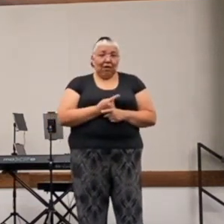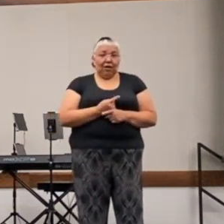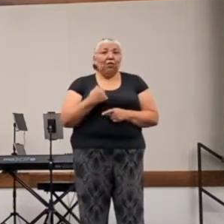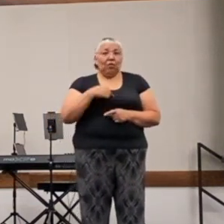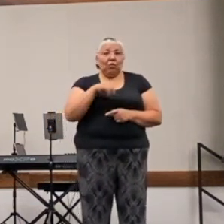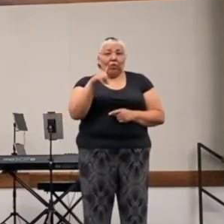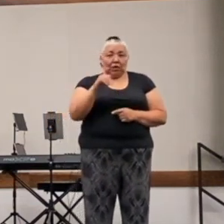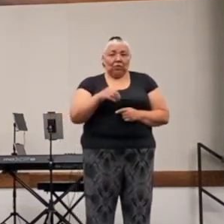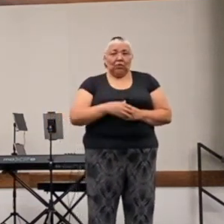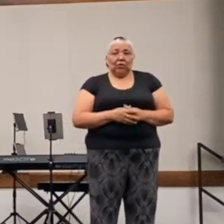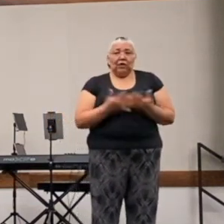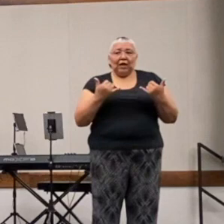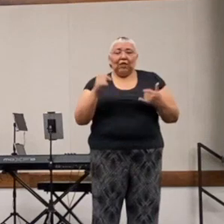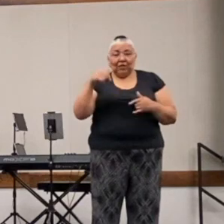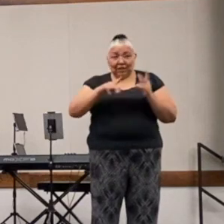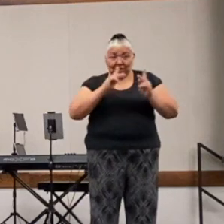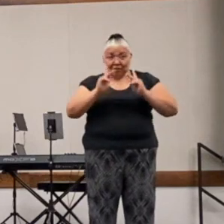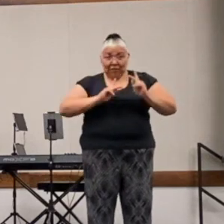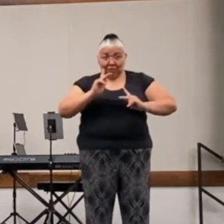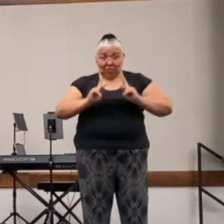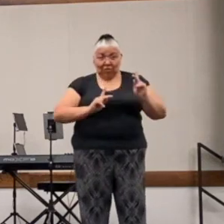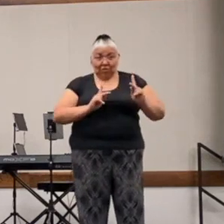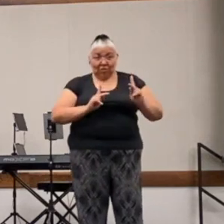do. Right? These people